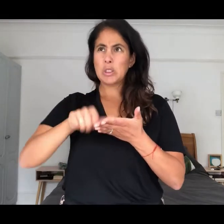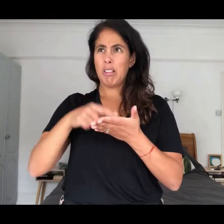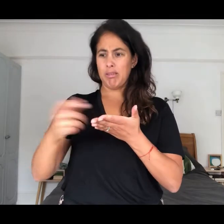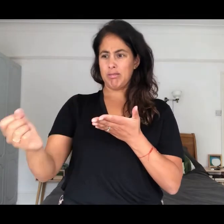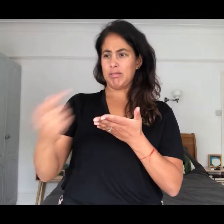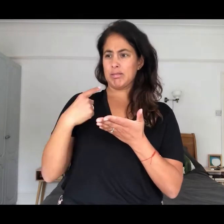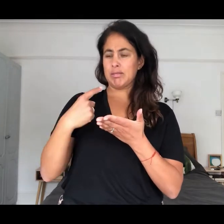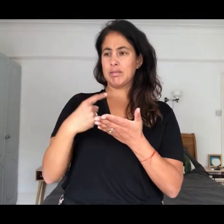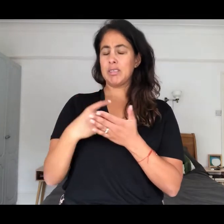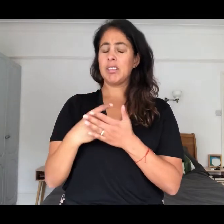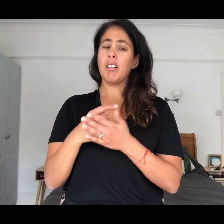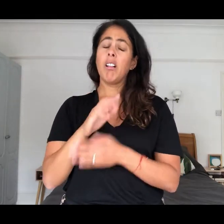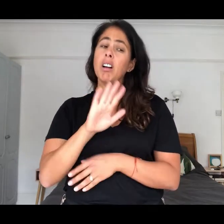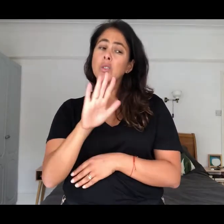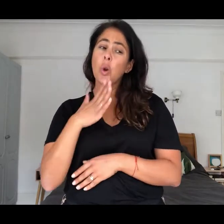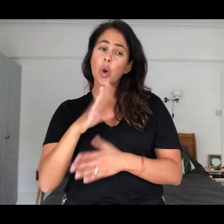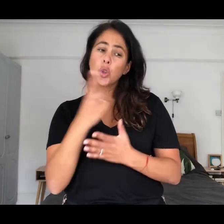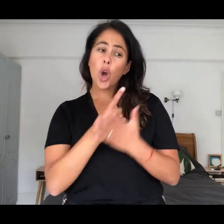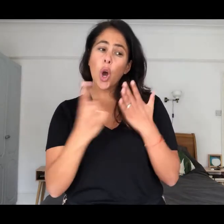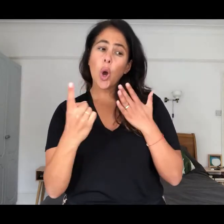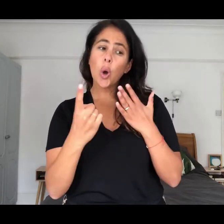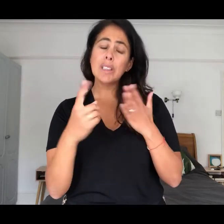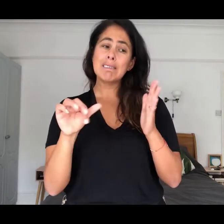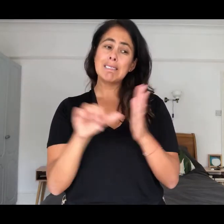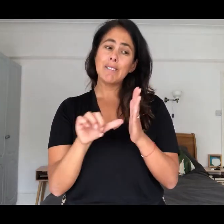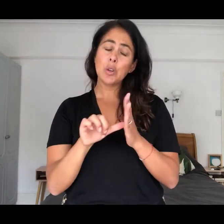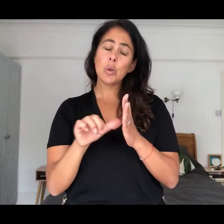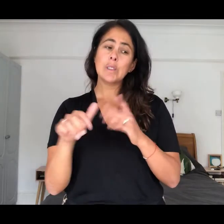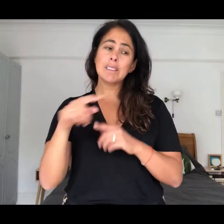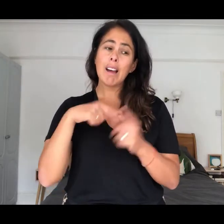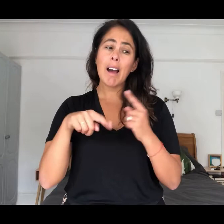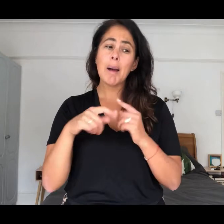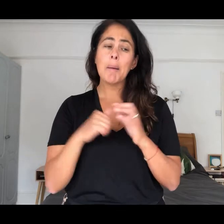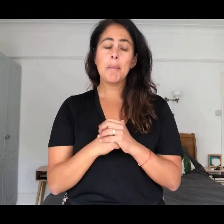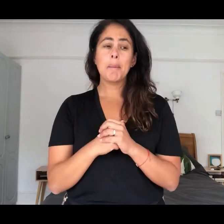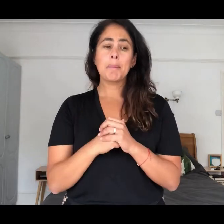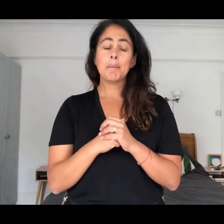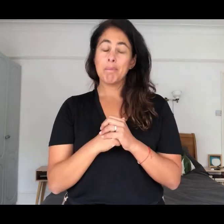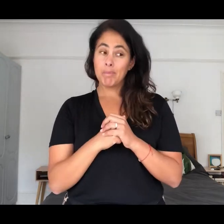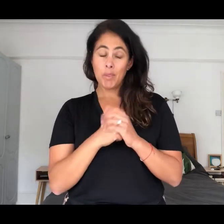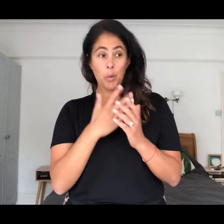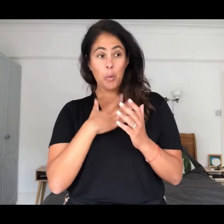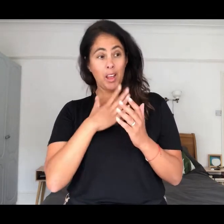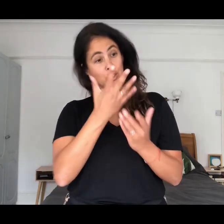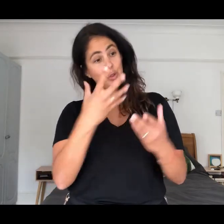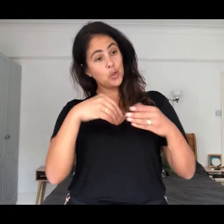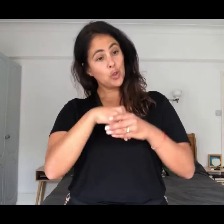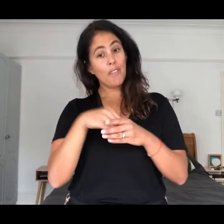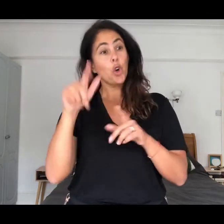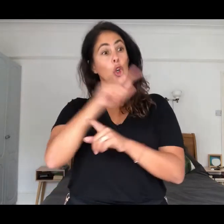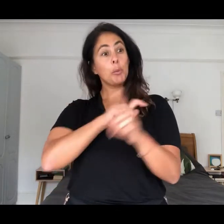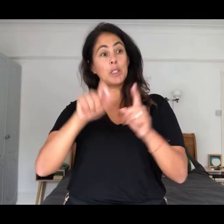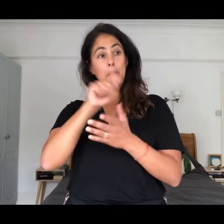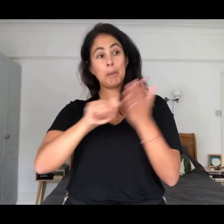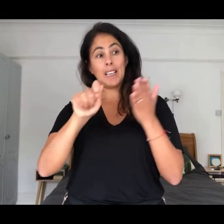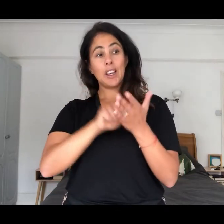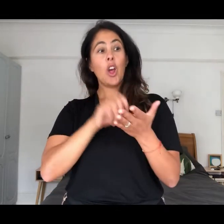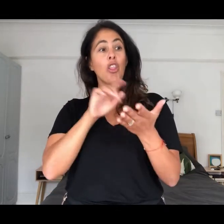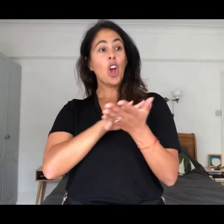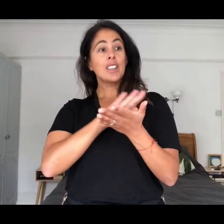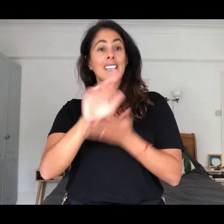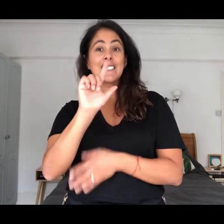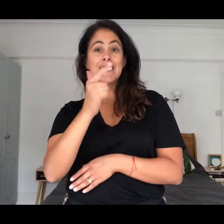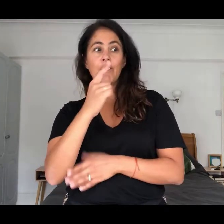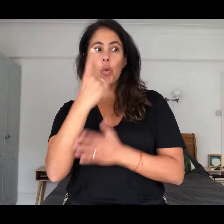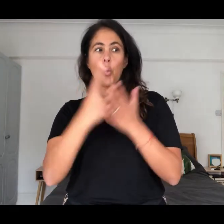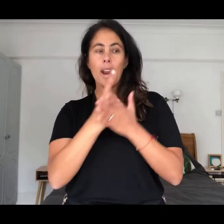be on your own in these difficult times. Thought you might like to join us for a game of community bingo. Thursday at 7 for an hour